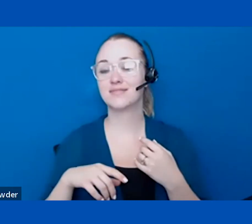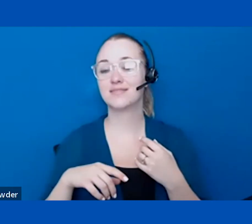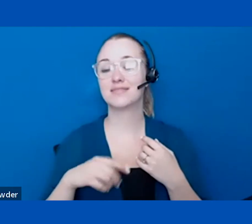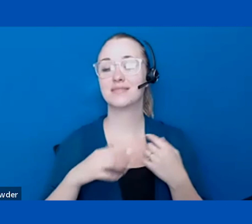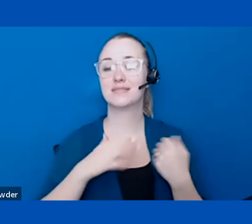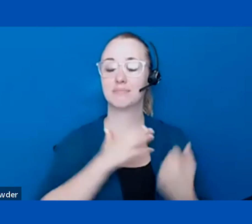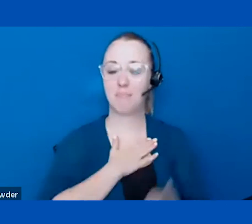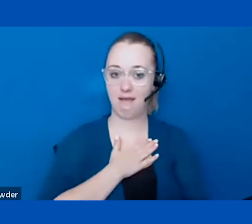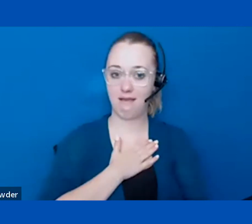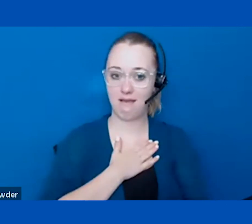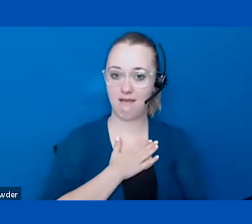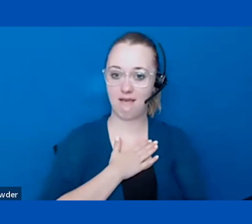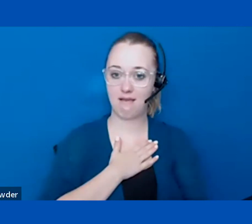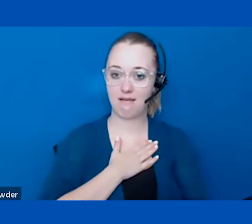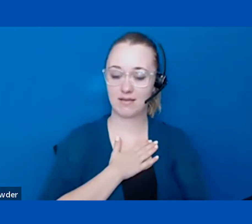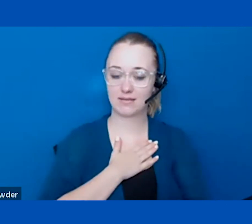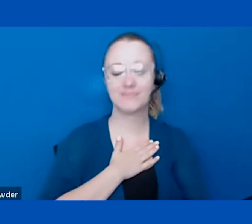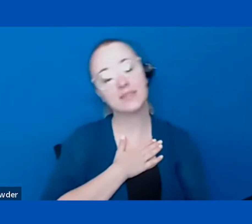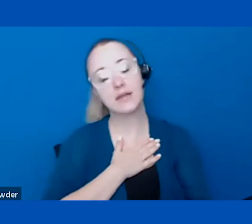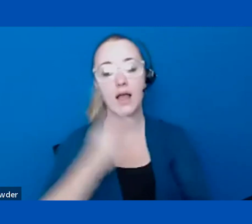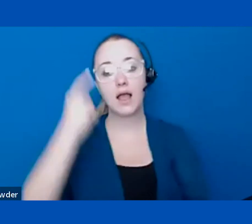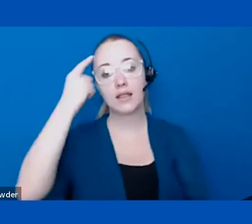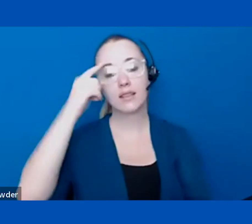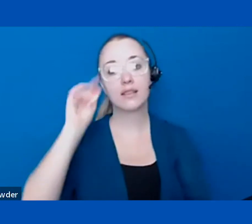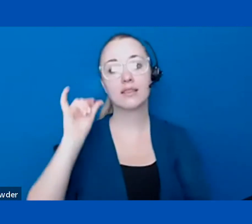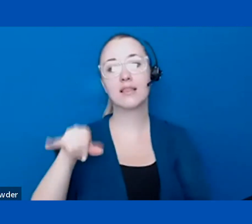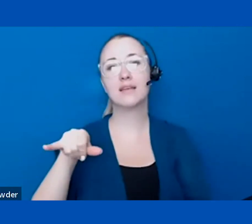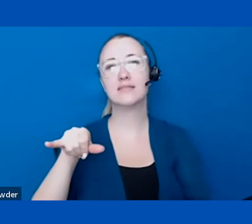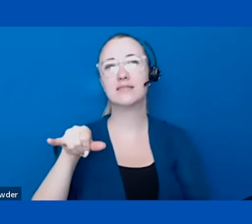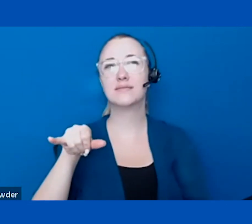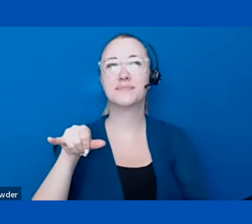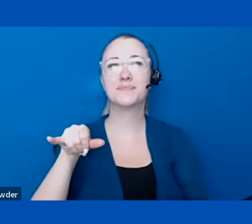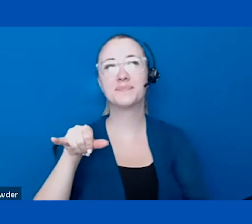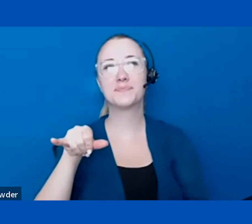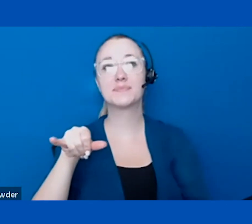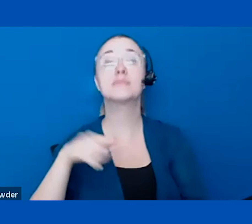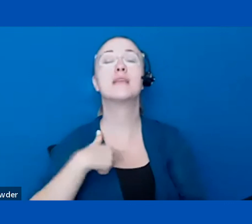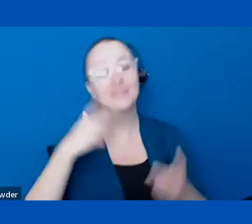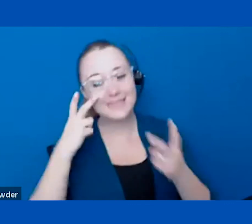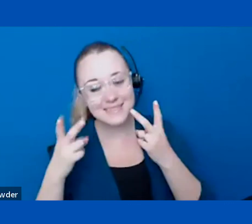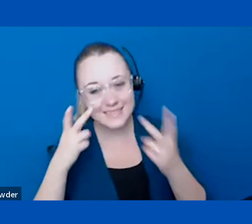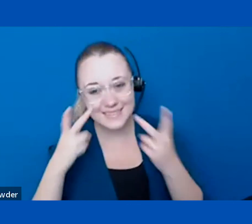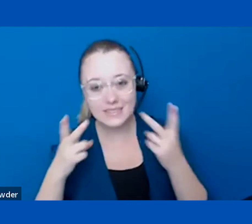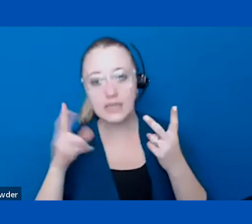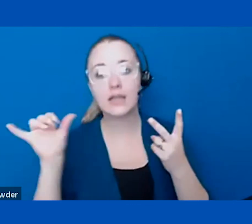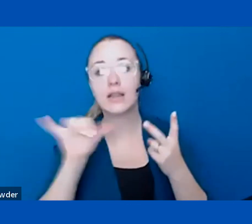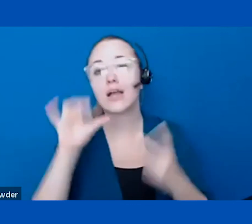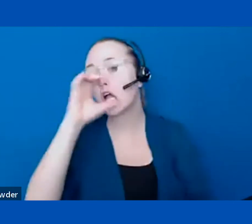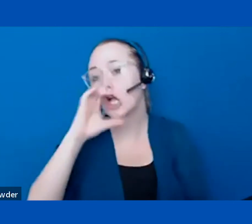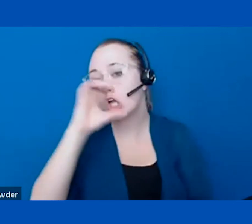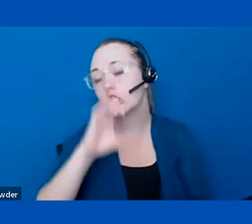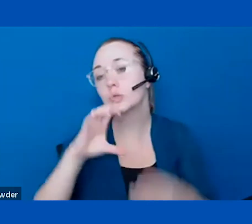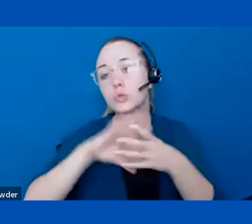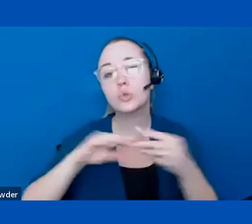mine, I think this is mostly in like, especially like I've seen it a lot in like animated stories about how